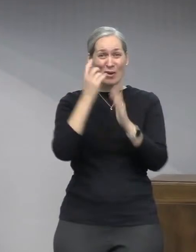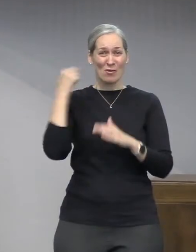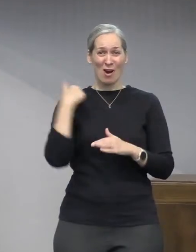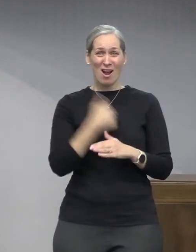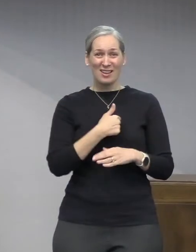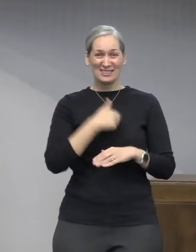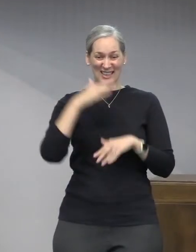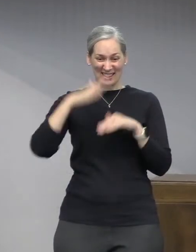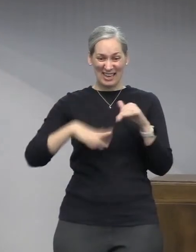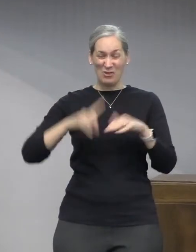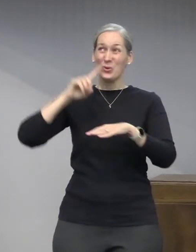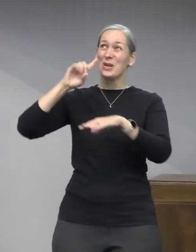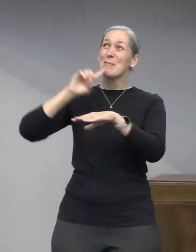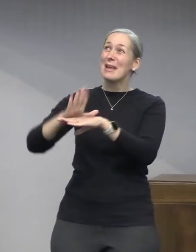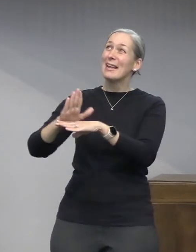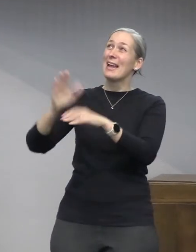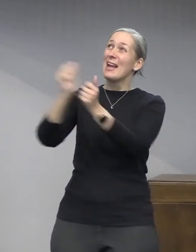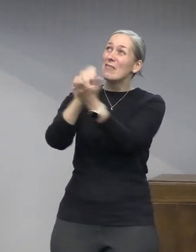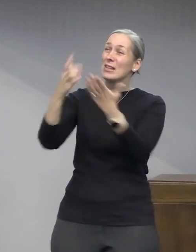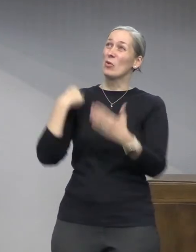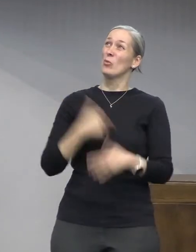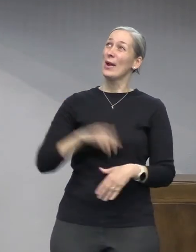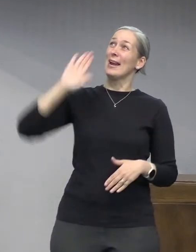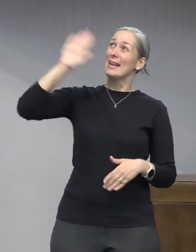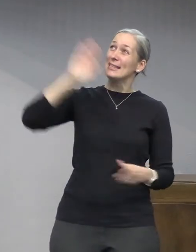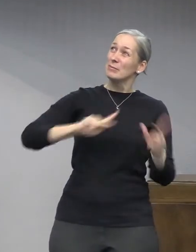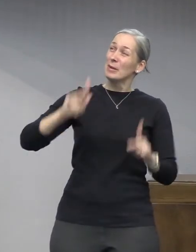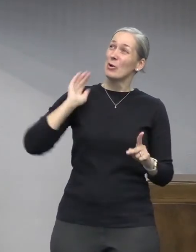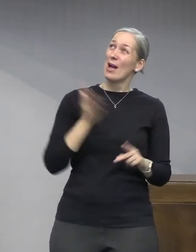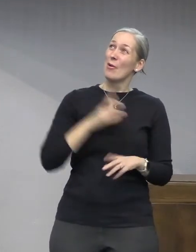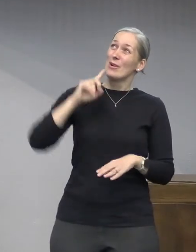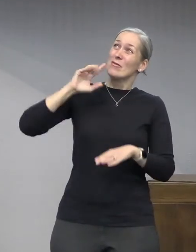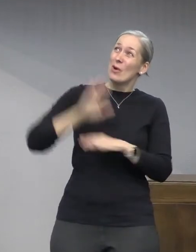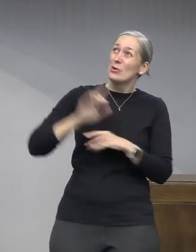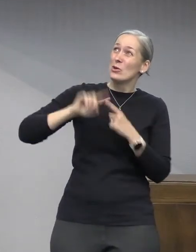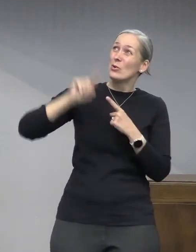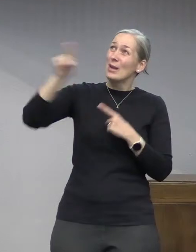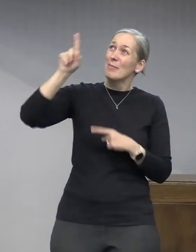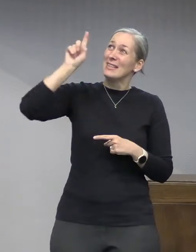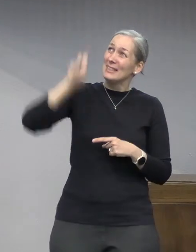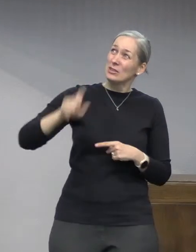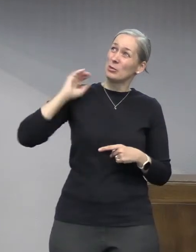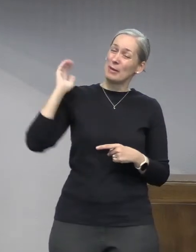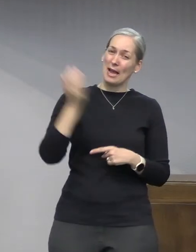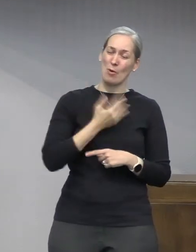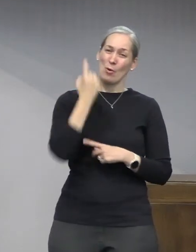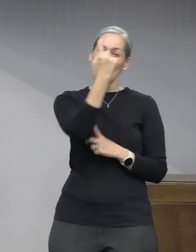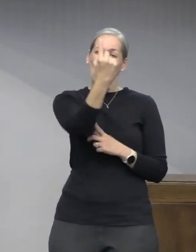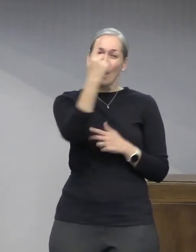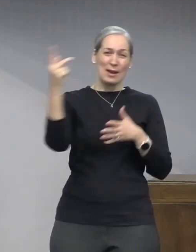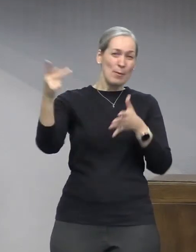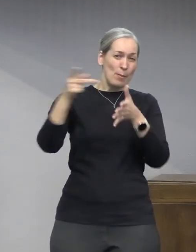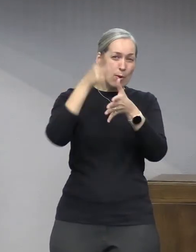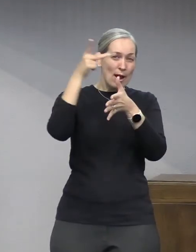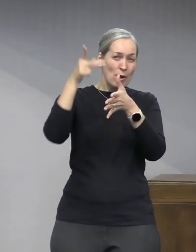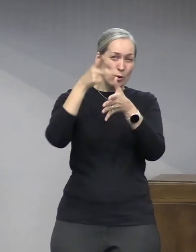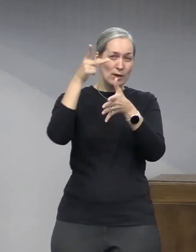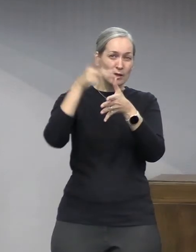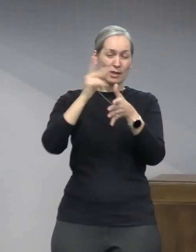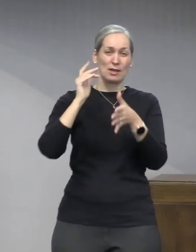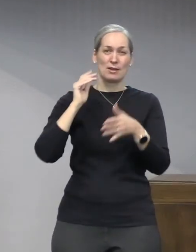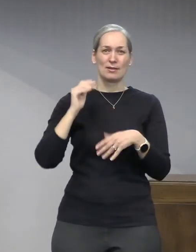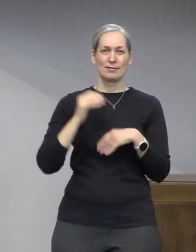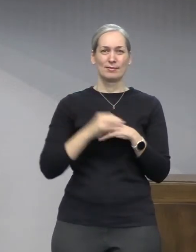God's people. And our devotion to him needs to be our single priority. And a